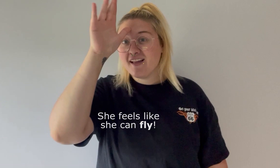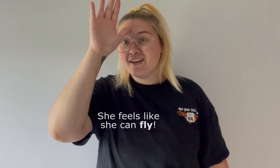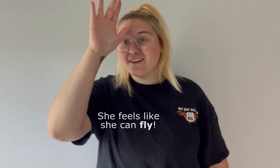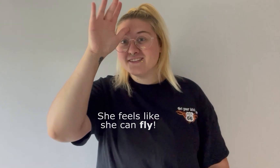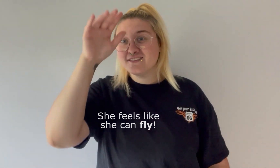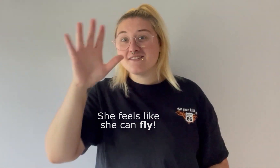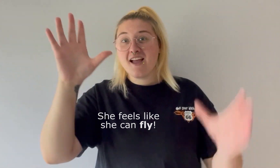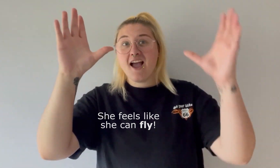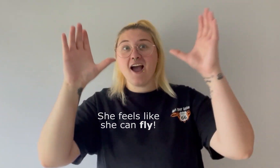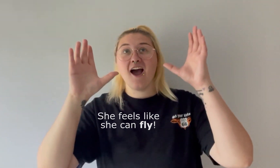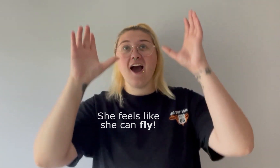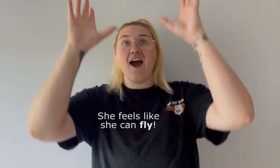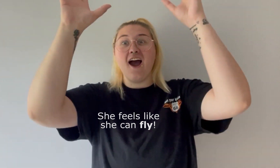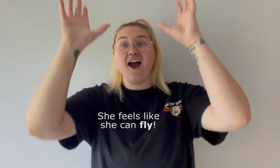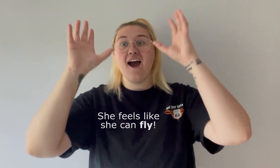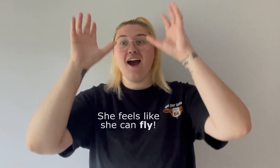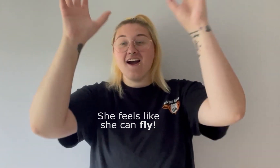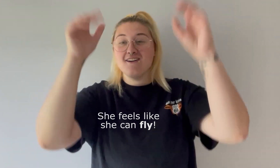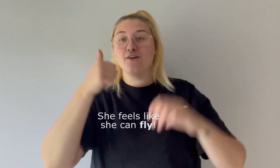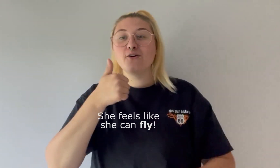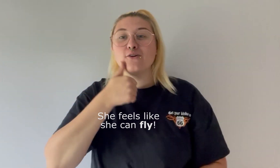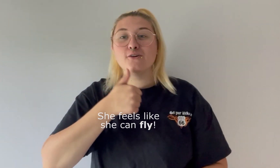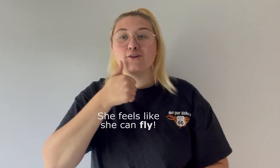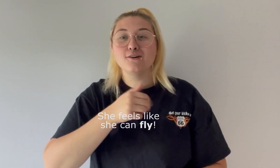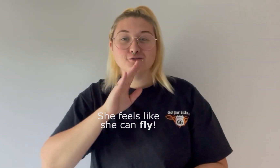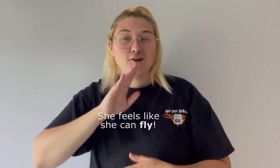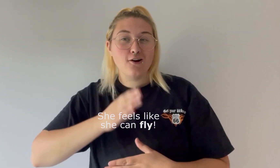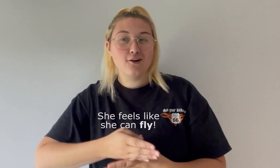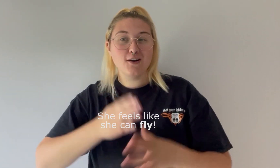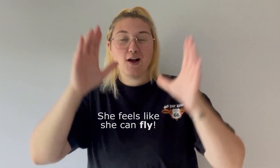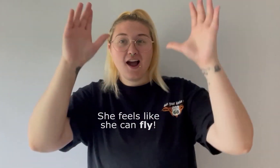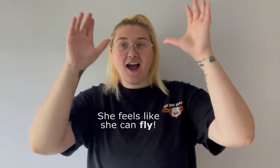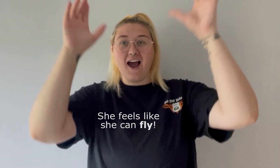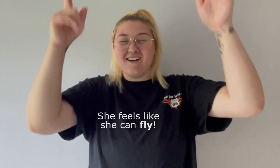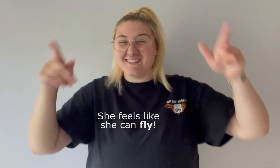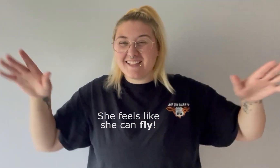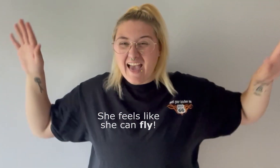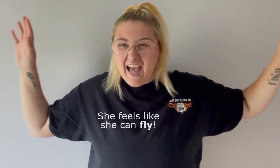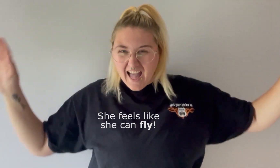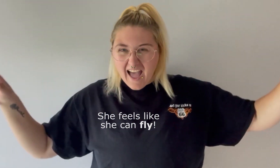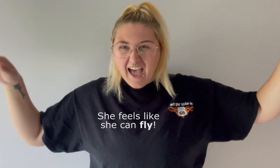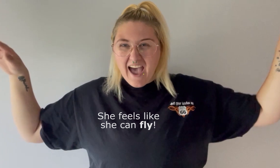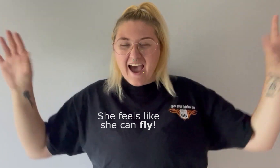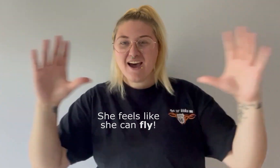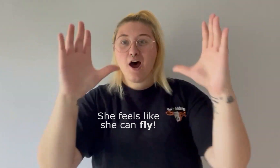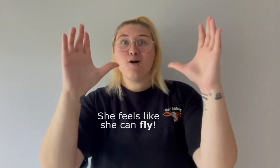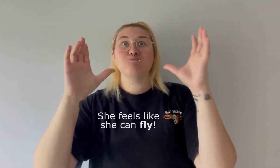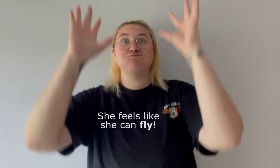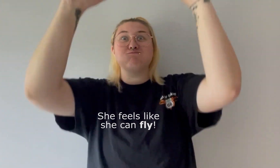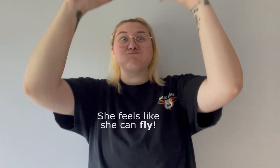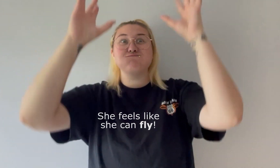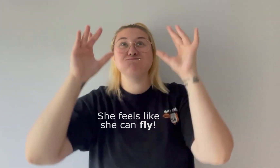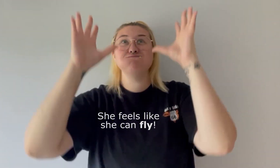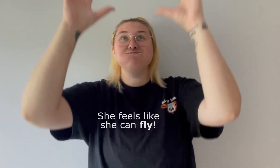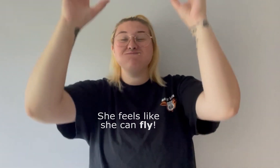The father lifts the little girl into the air. She waves her arms as if she is